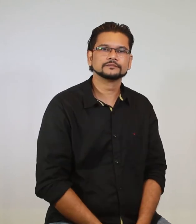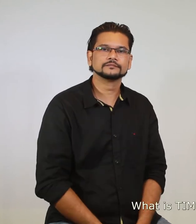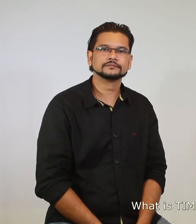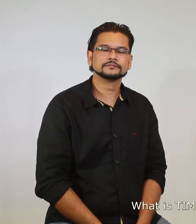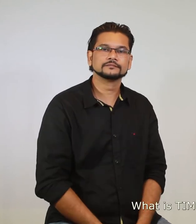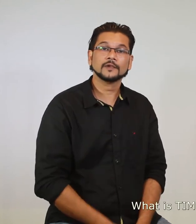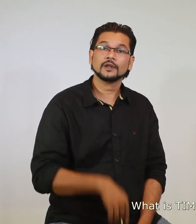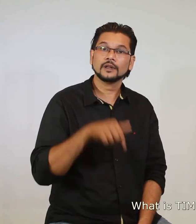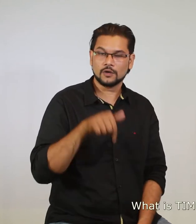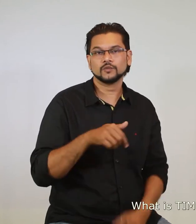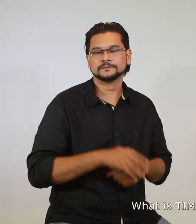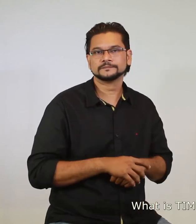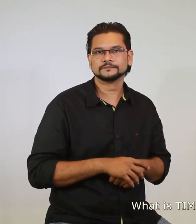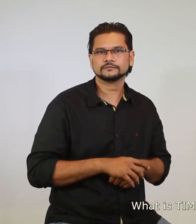What is time?